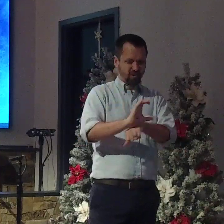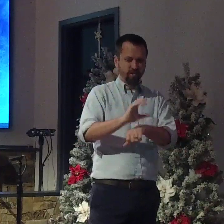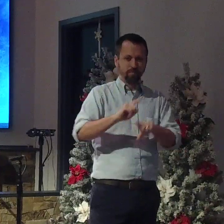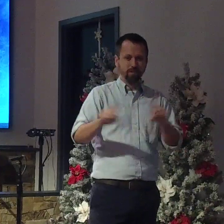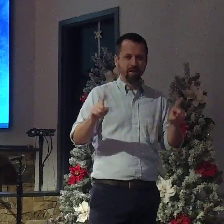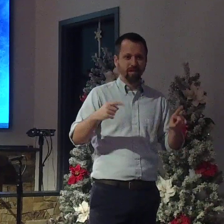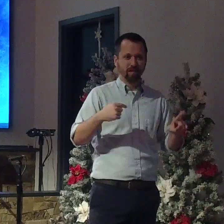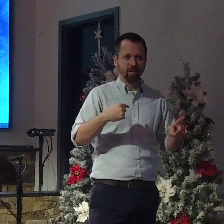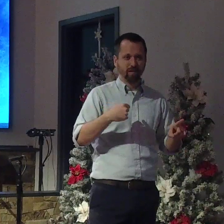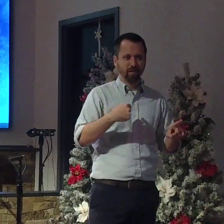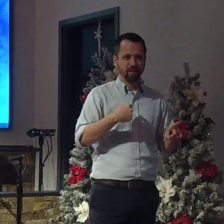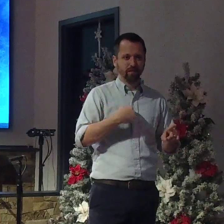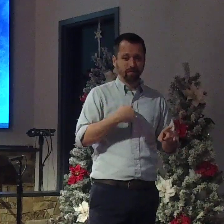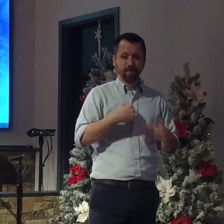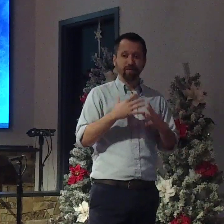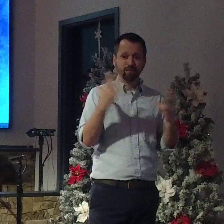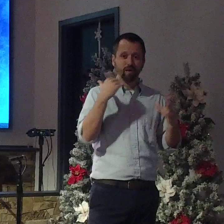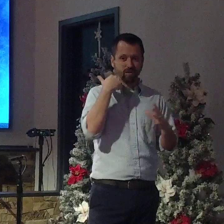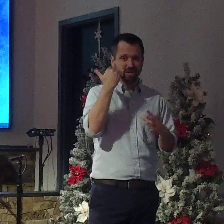wrote.